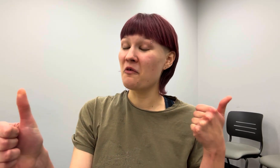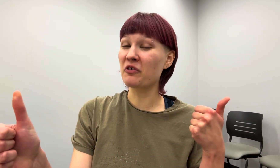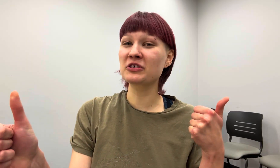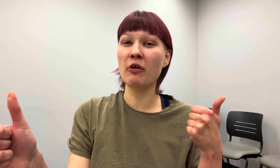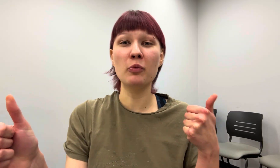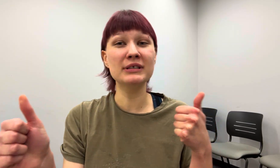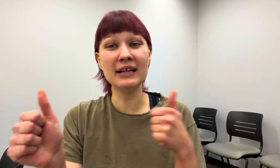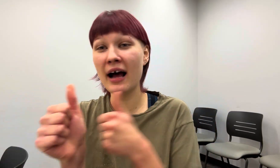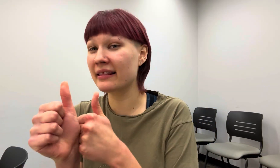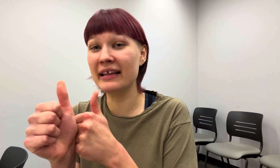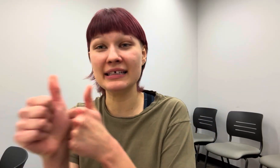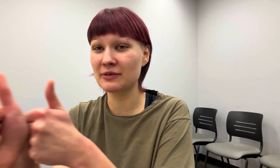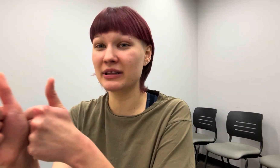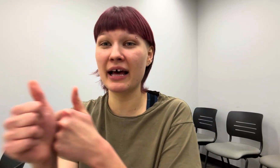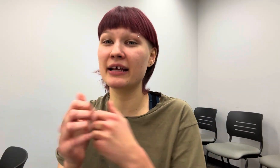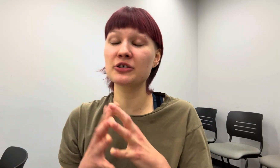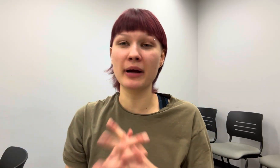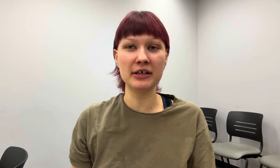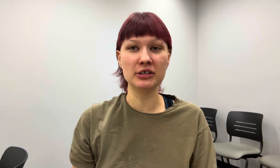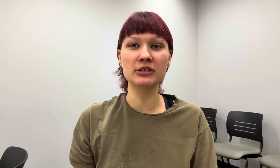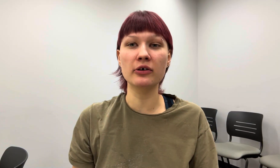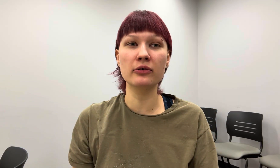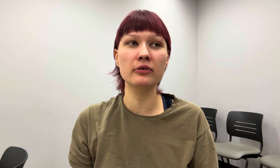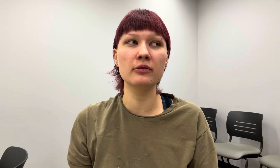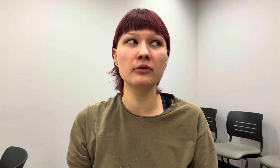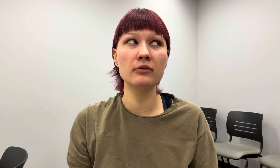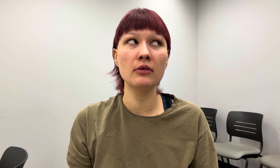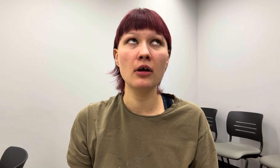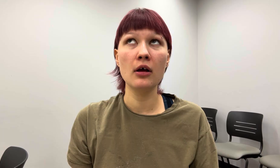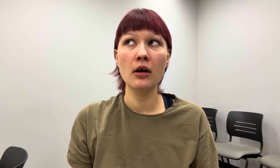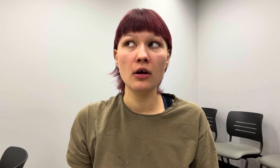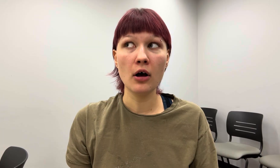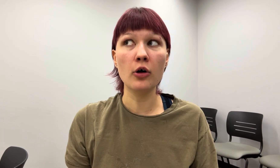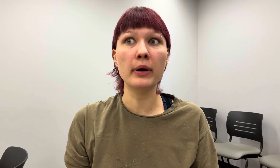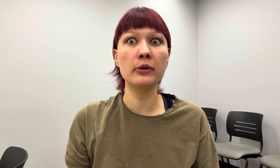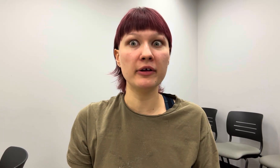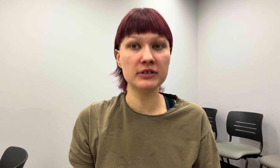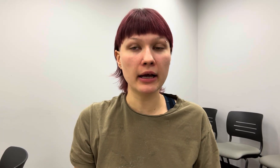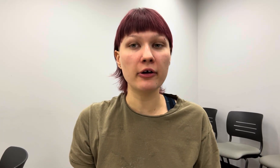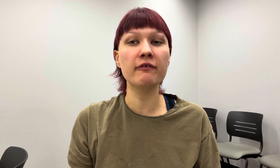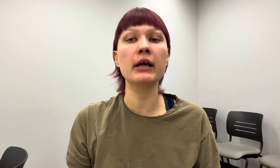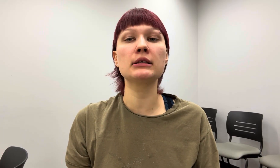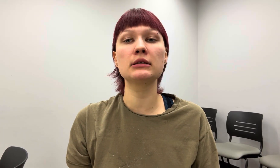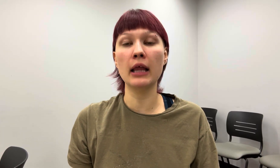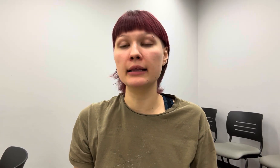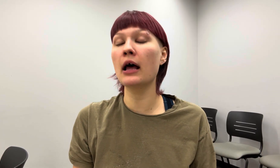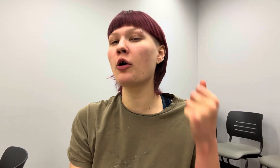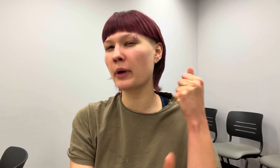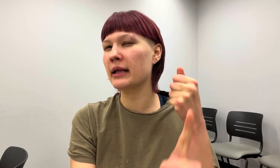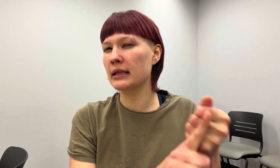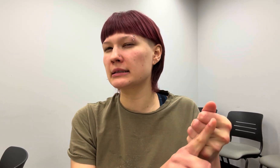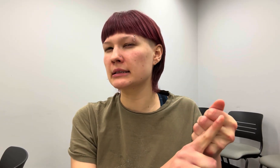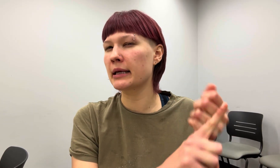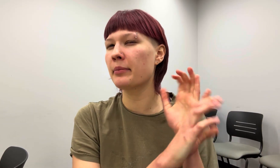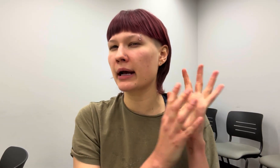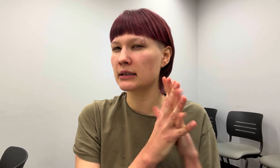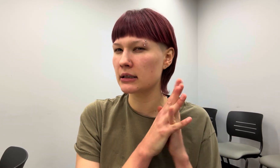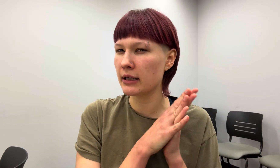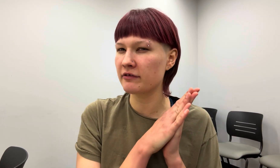first of all, was not this with that interaction. So already we've sacrificed, already this is impacting the deaf